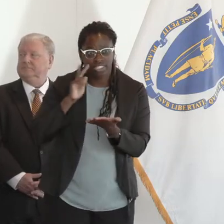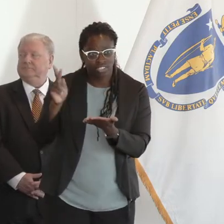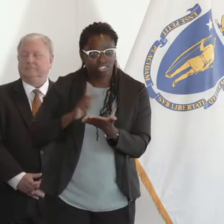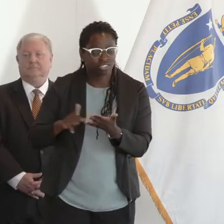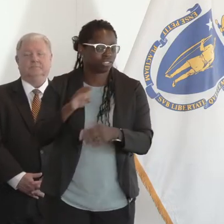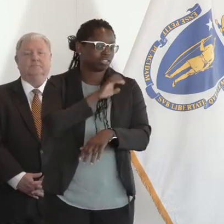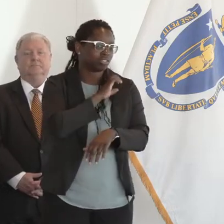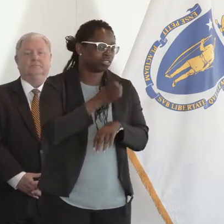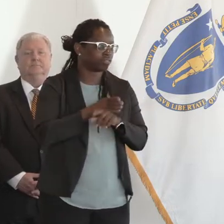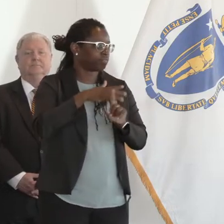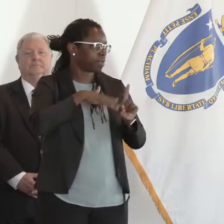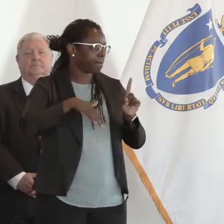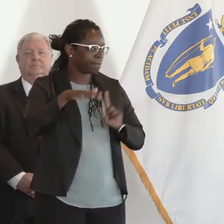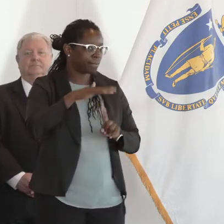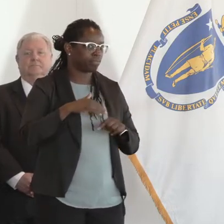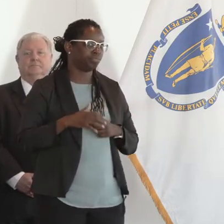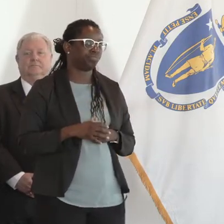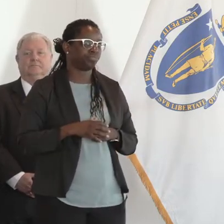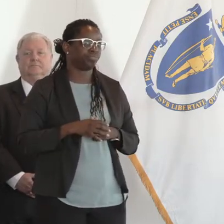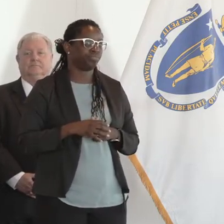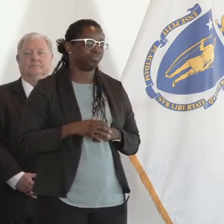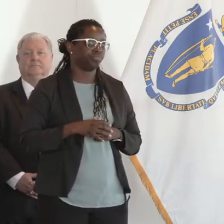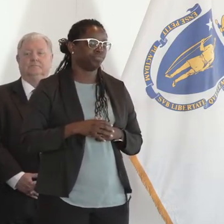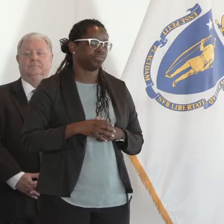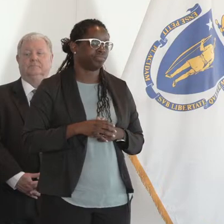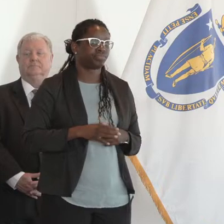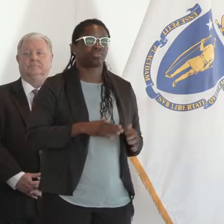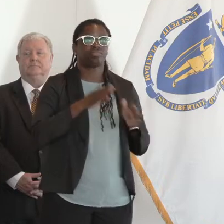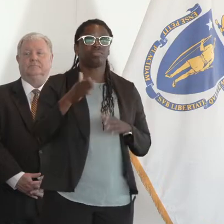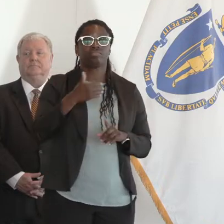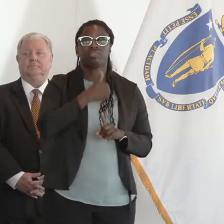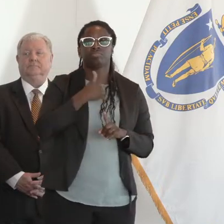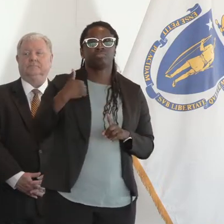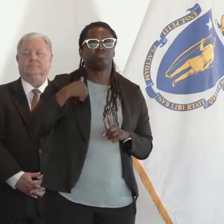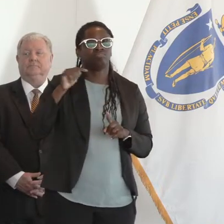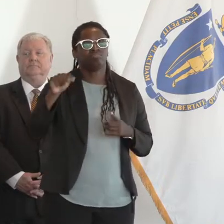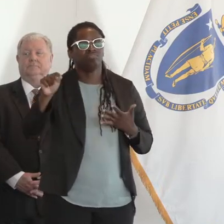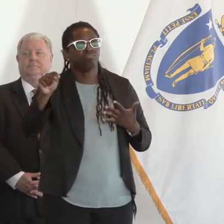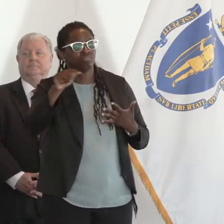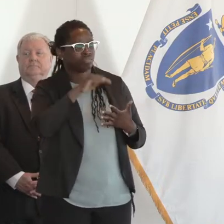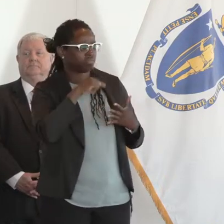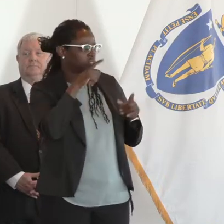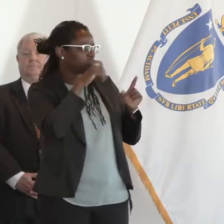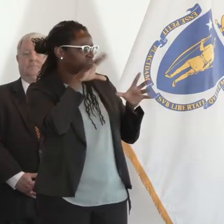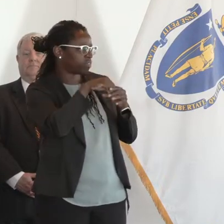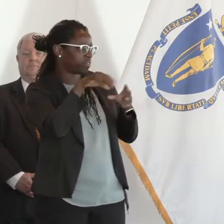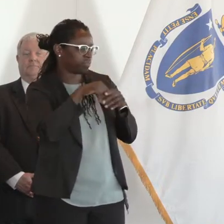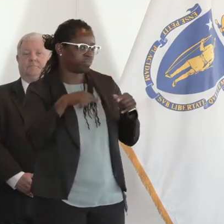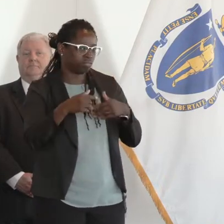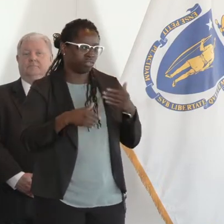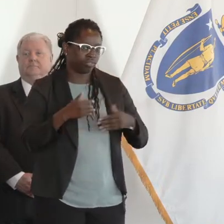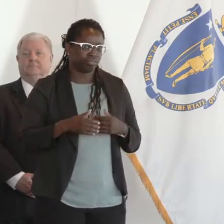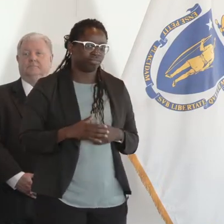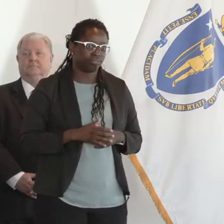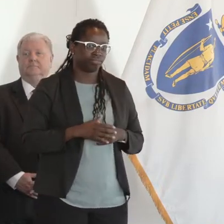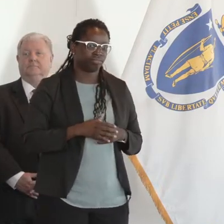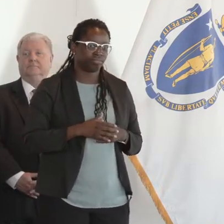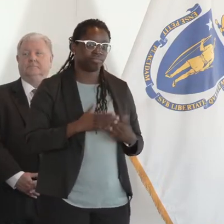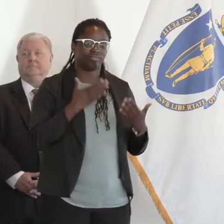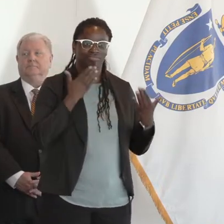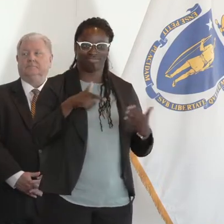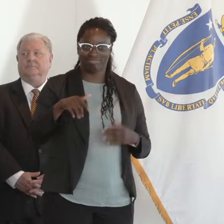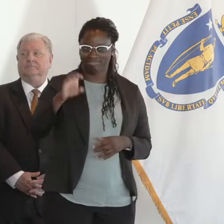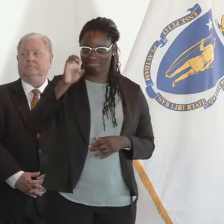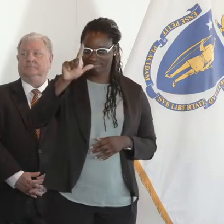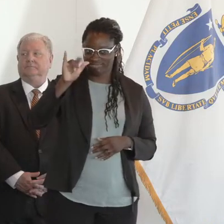Environmental Affairs, Jason Marshall, along with other members of the team. I also want to thank Ellie Hitt and her team for helping to organize and